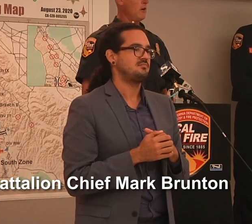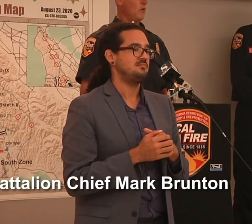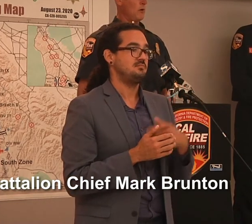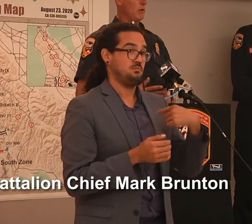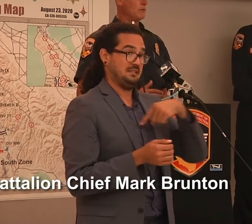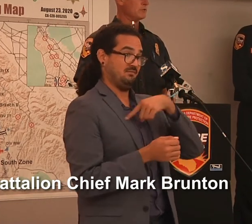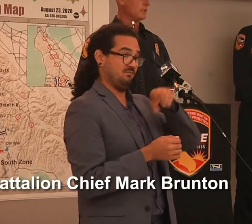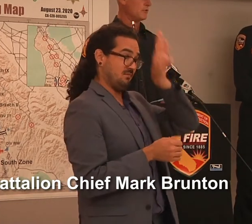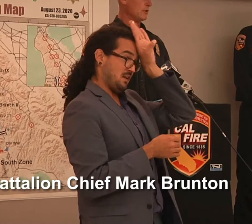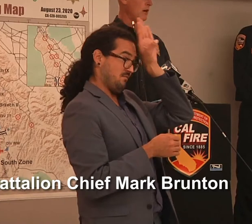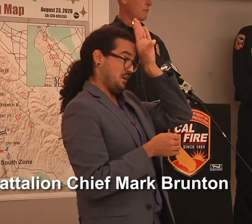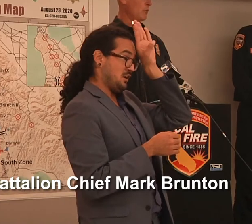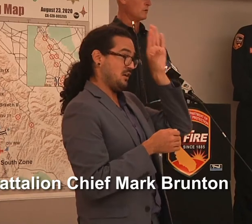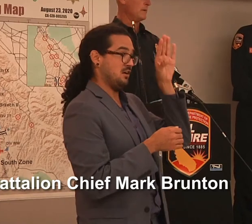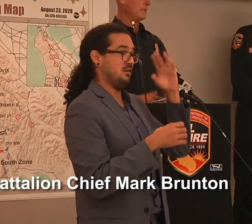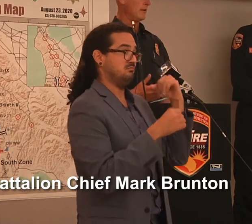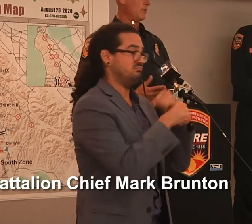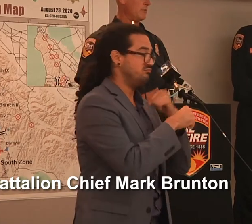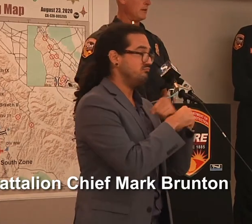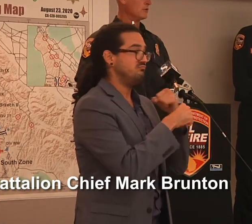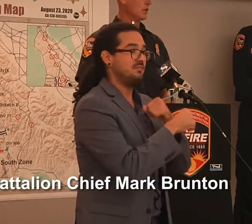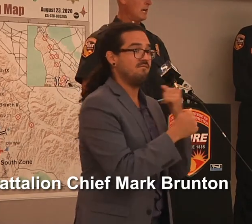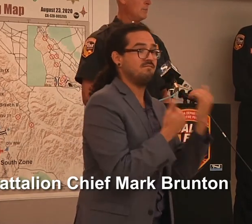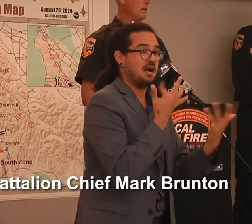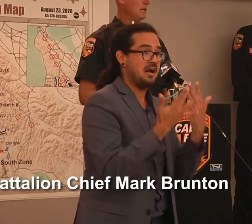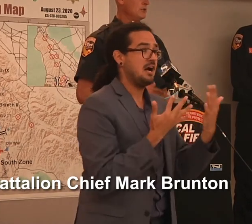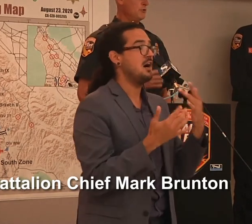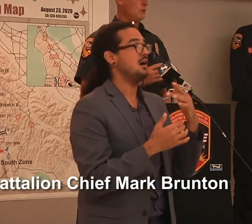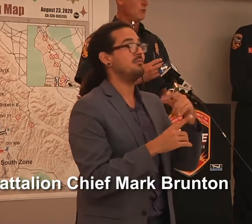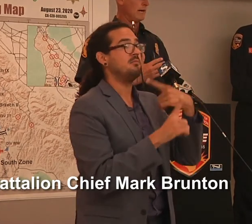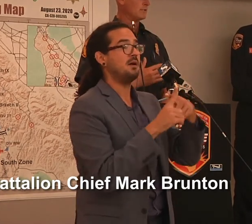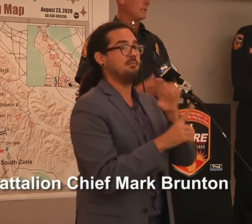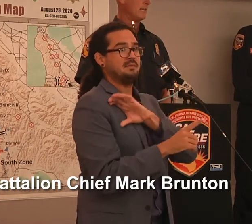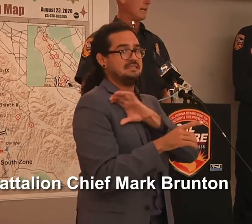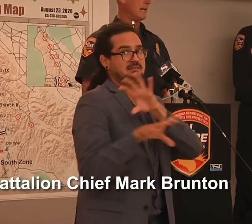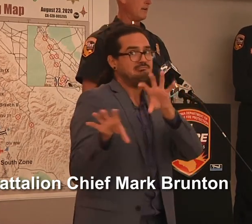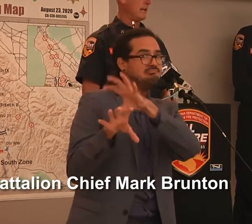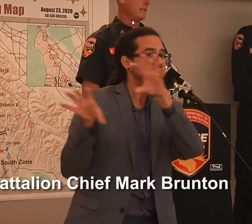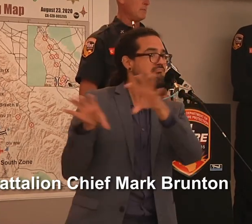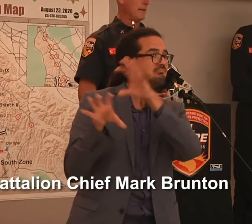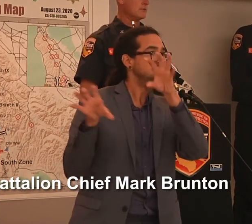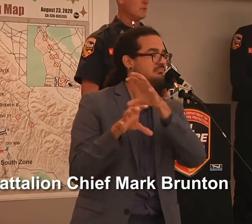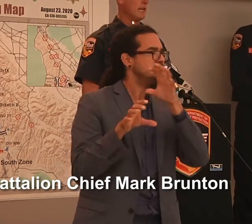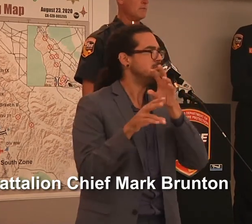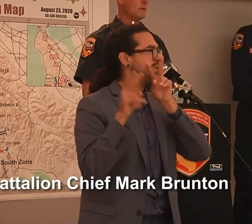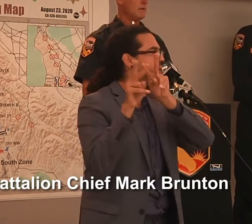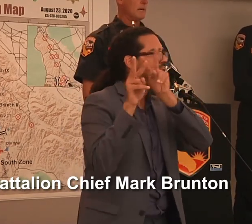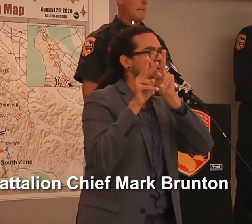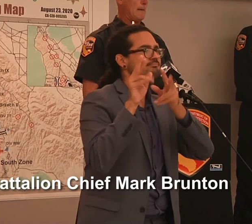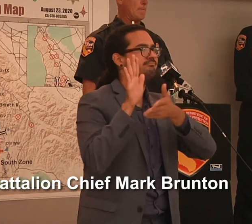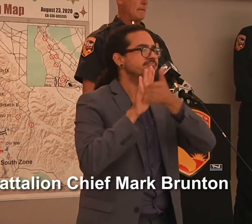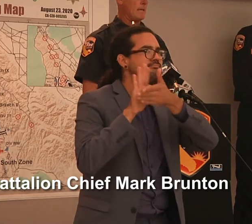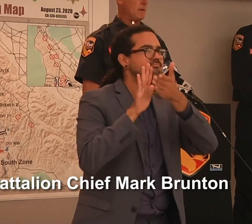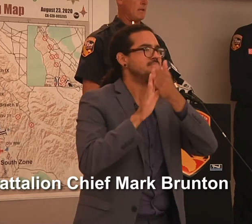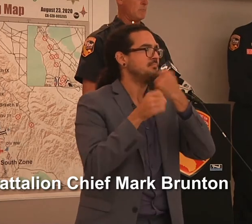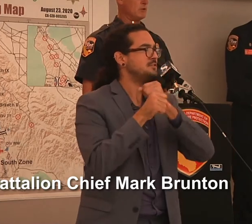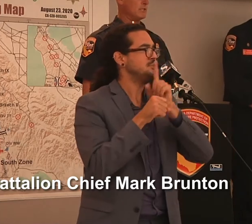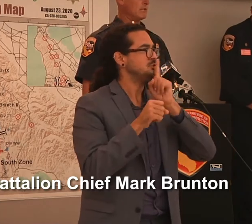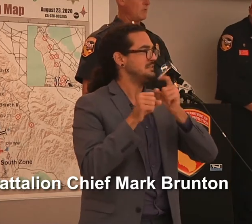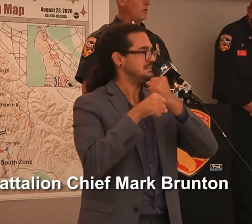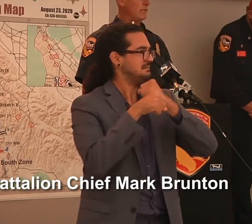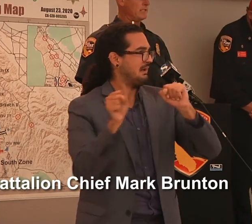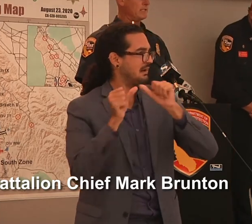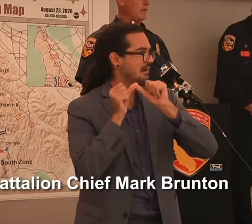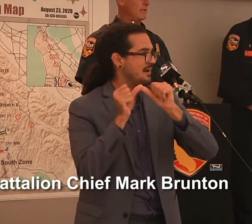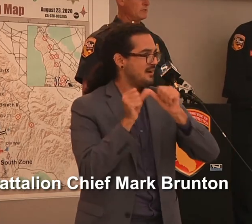suppression or our brothers and sisters in law enforcement that are doing their job to isolate that area and to make it safe, it puts